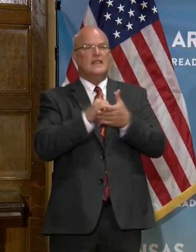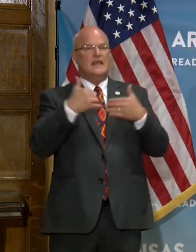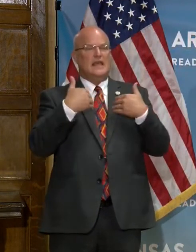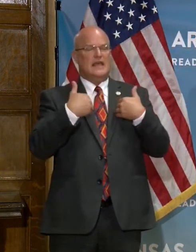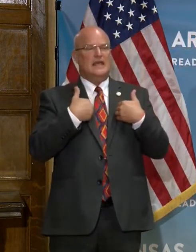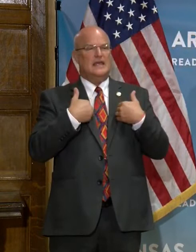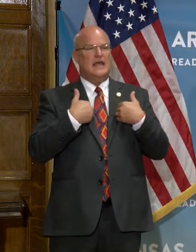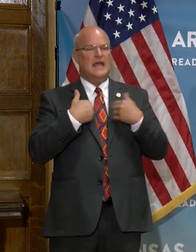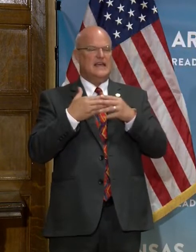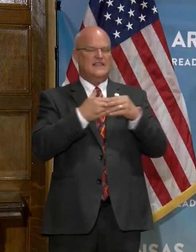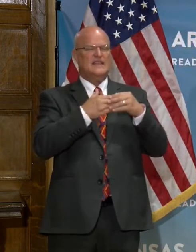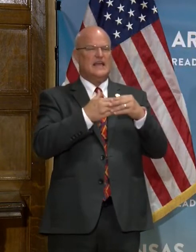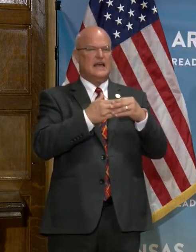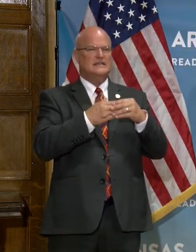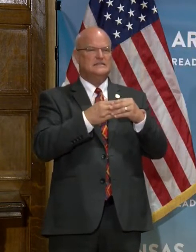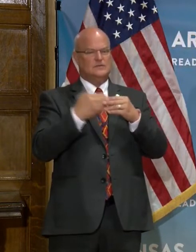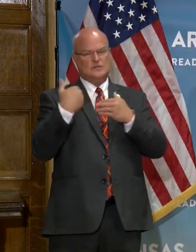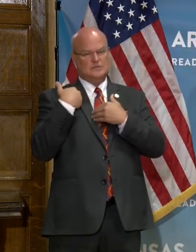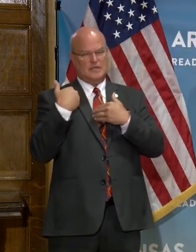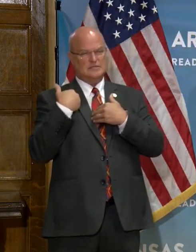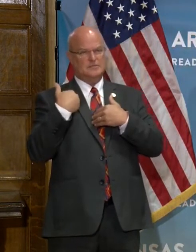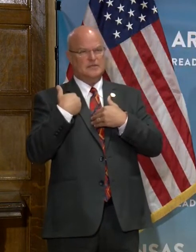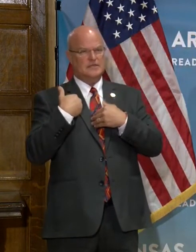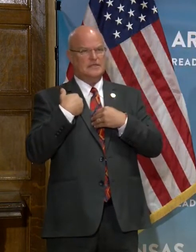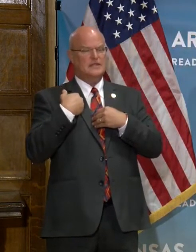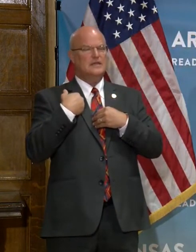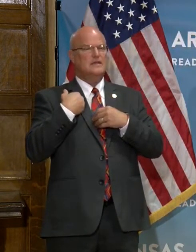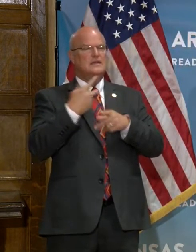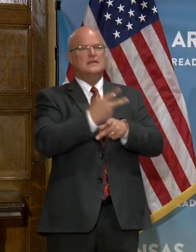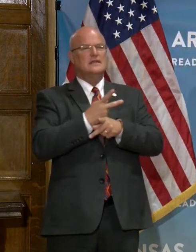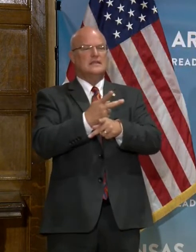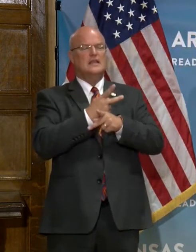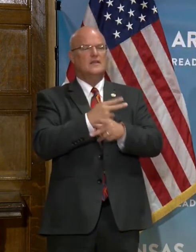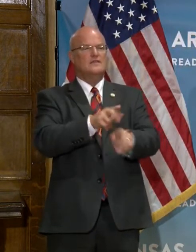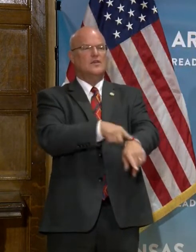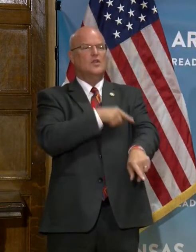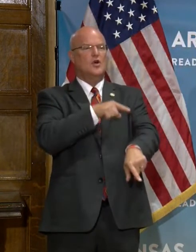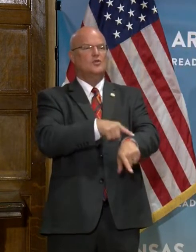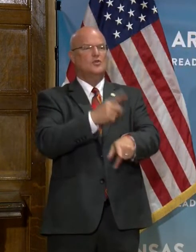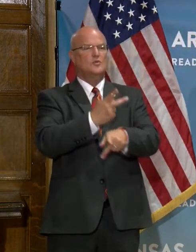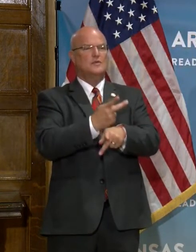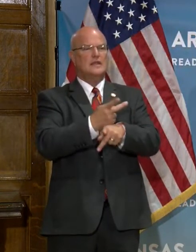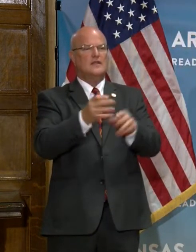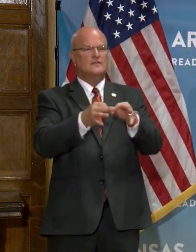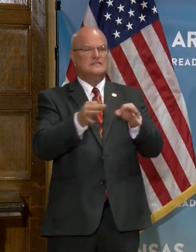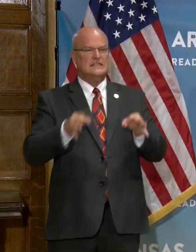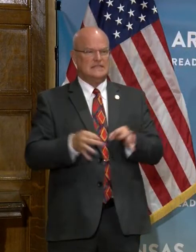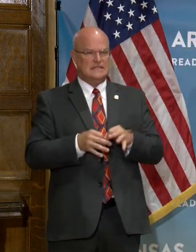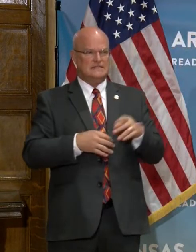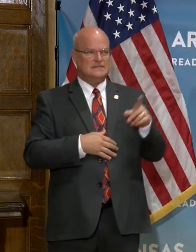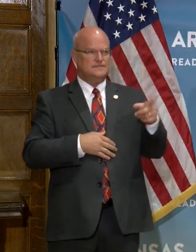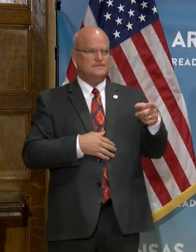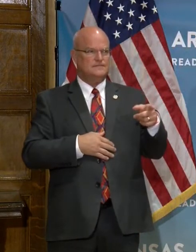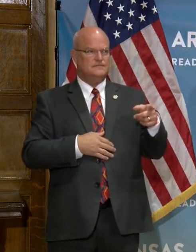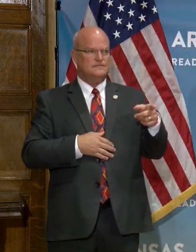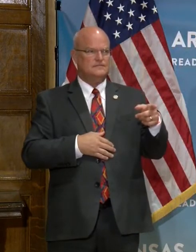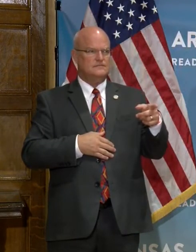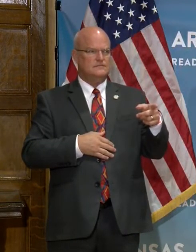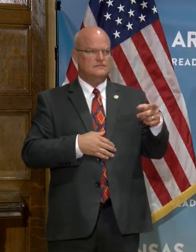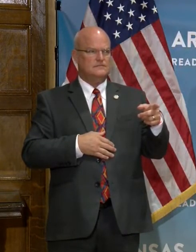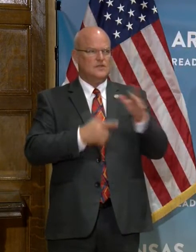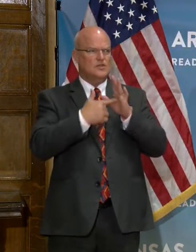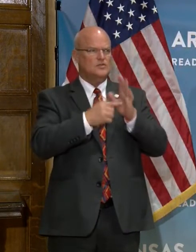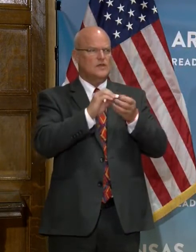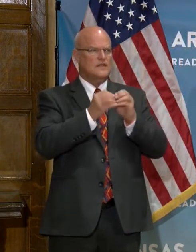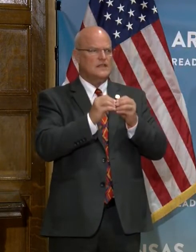has guidance and responsibility over our long-term care facilities. Thank you. Yes, Alex. When you show